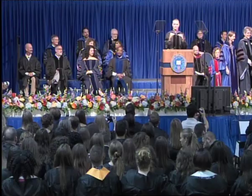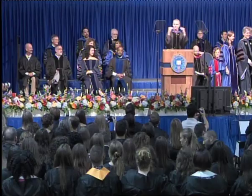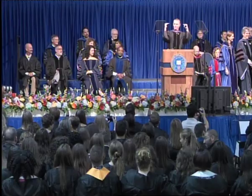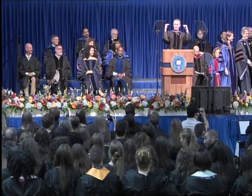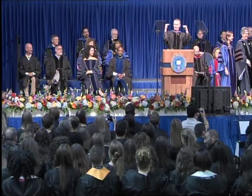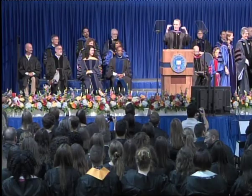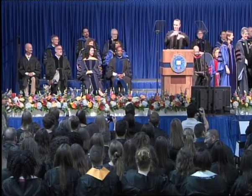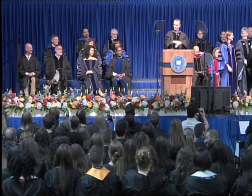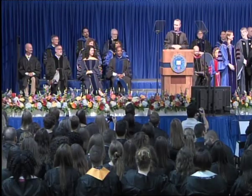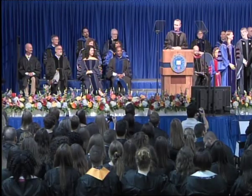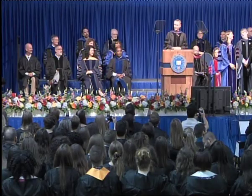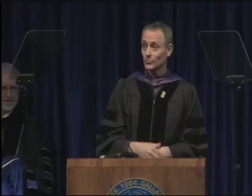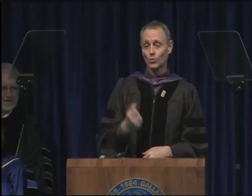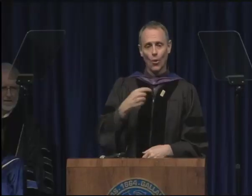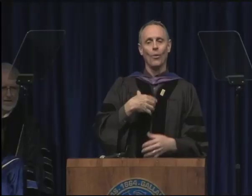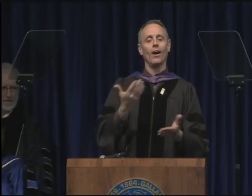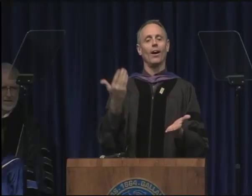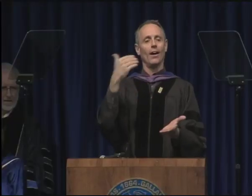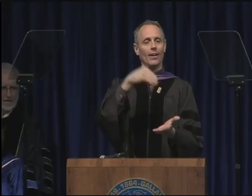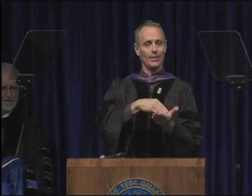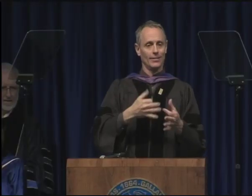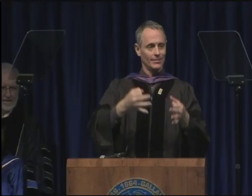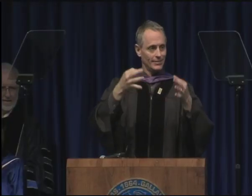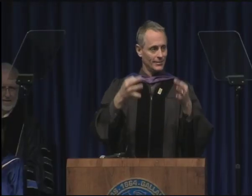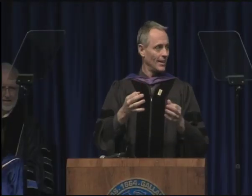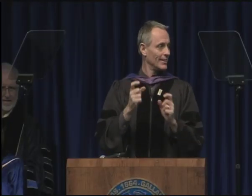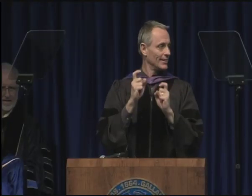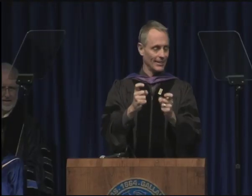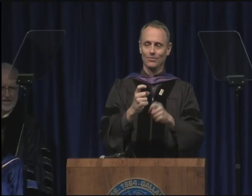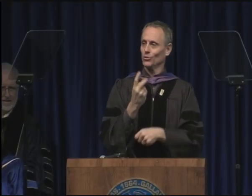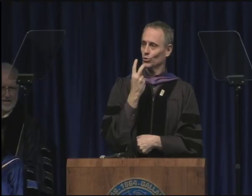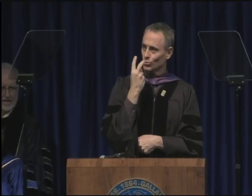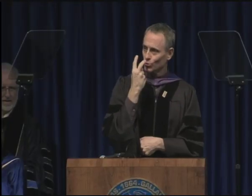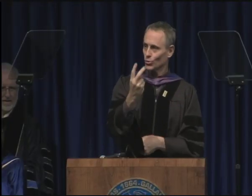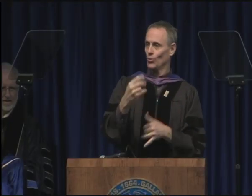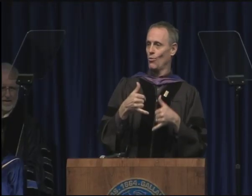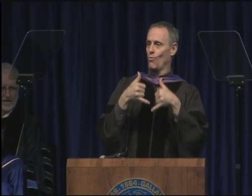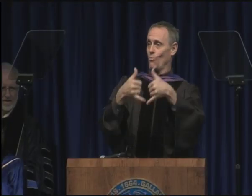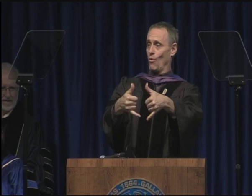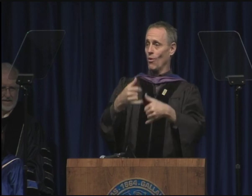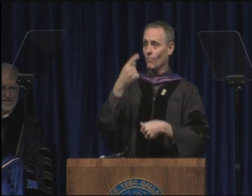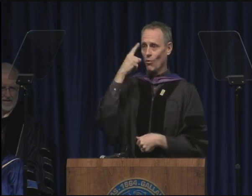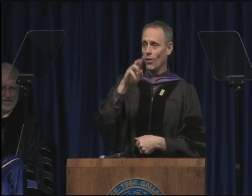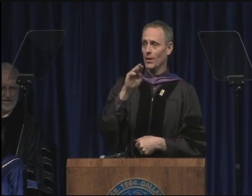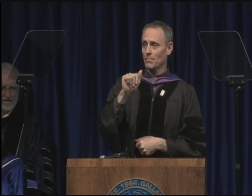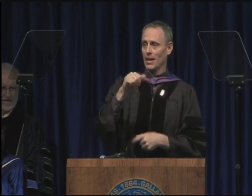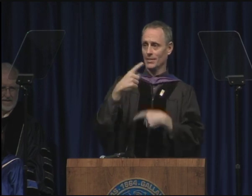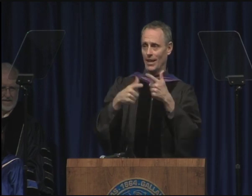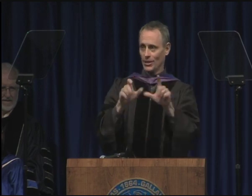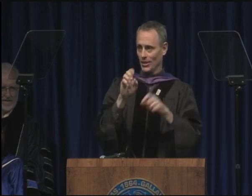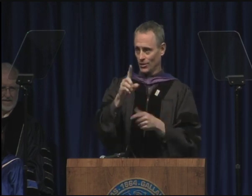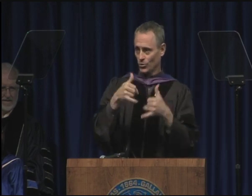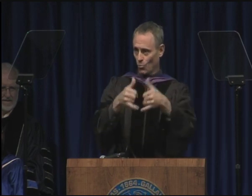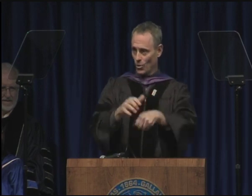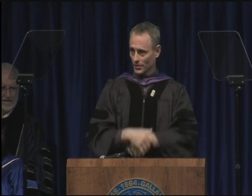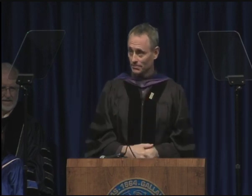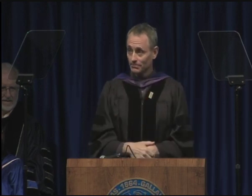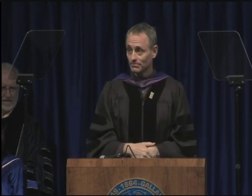we have another tie for the Masters in Sign Language Education Award. So we decided to give